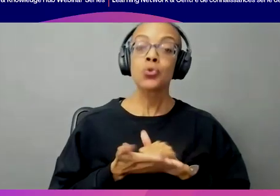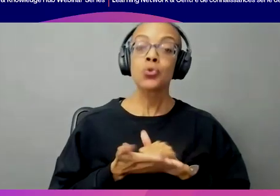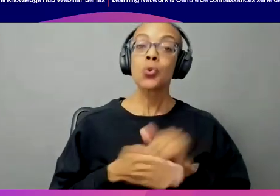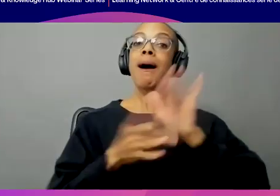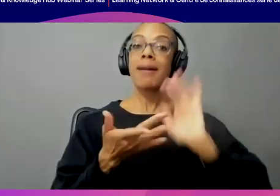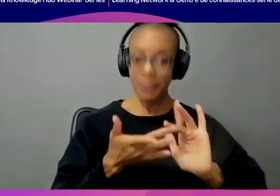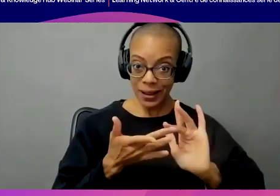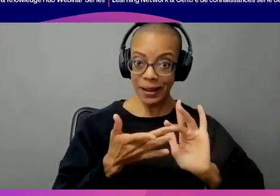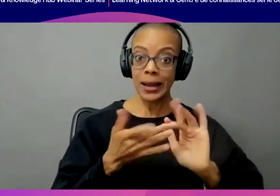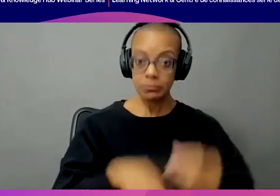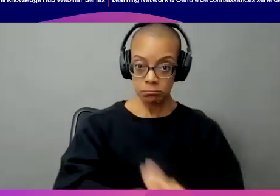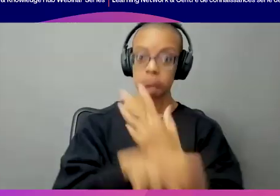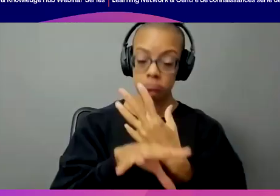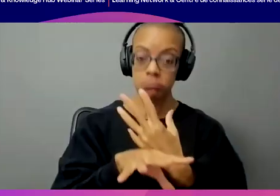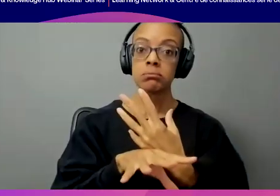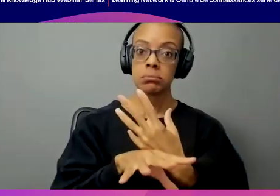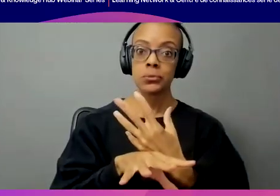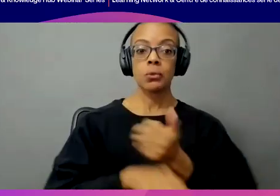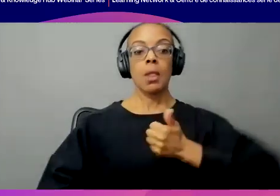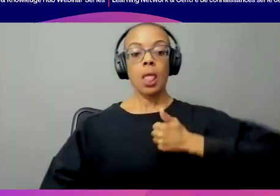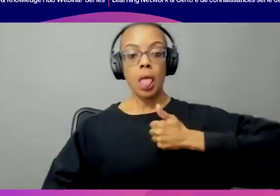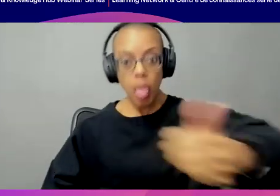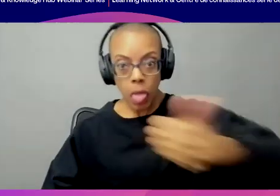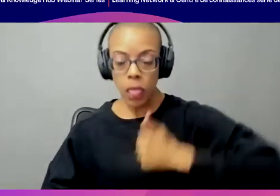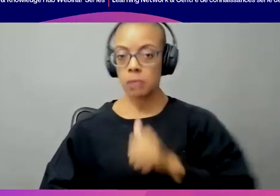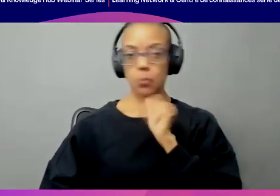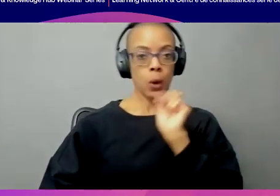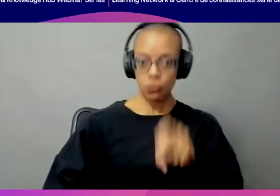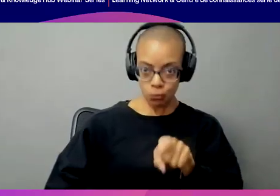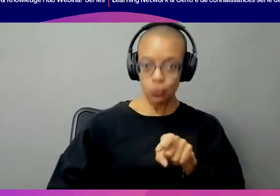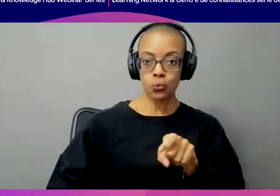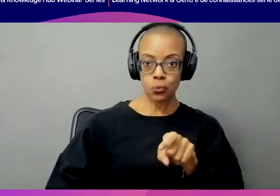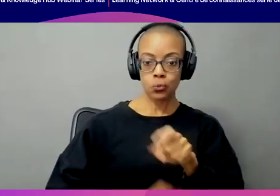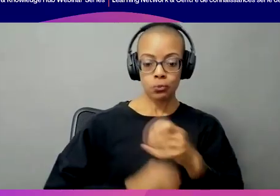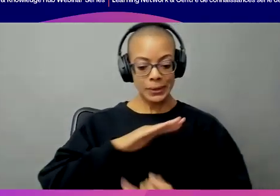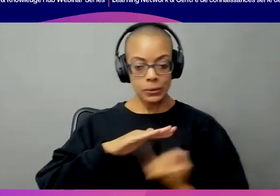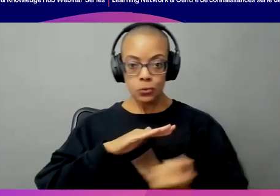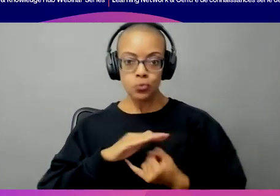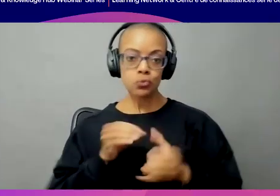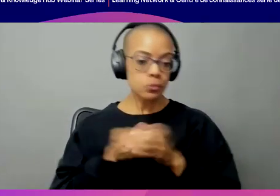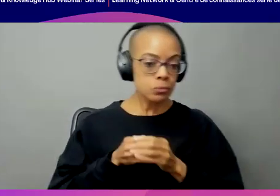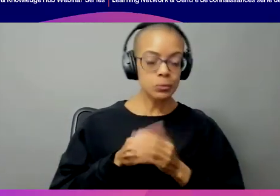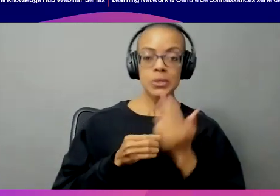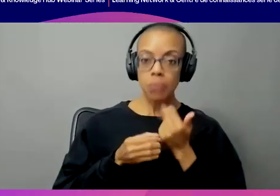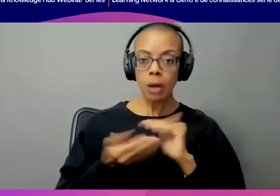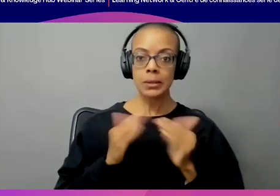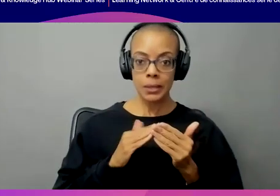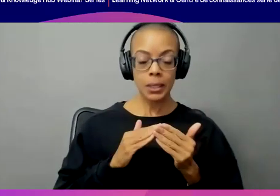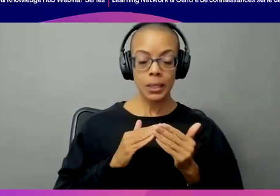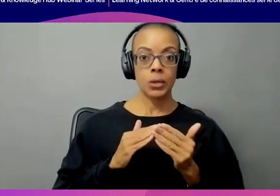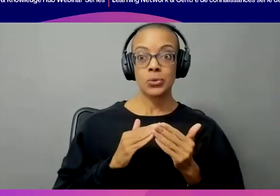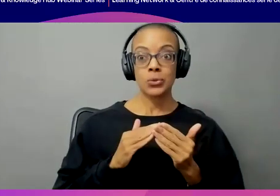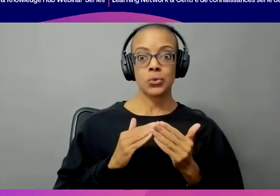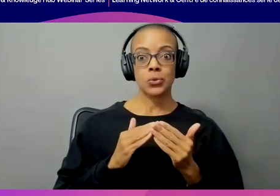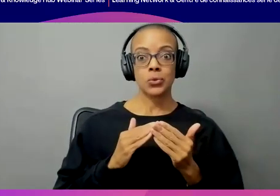it reduces not only the geographic barriers for the isolated and rural communities, which in our case are